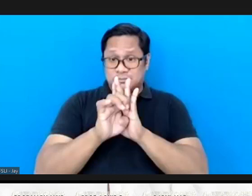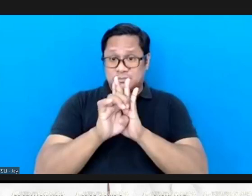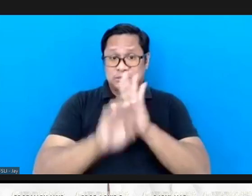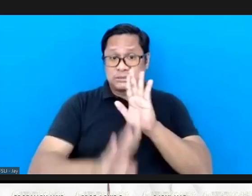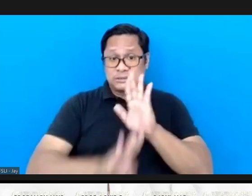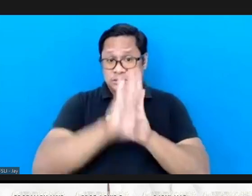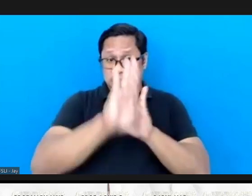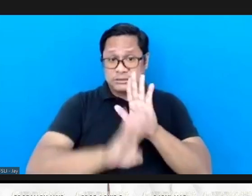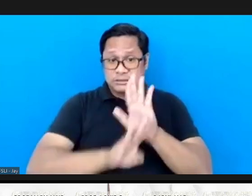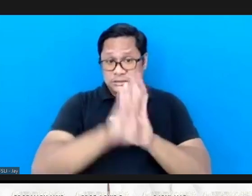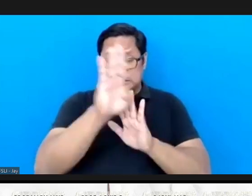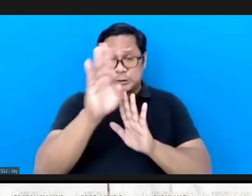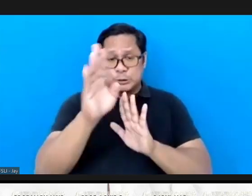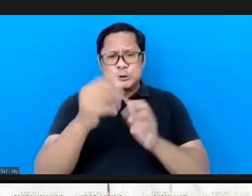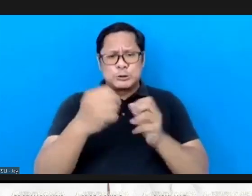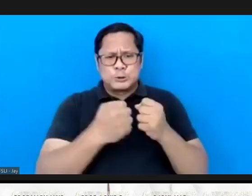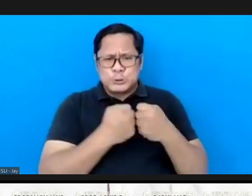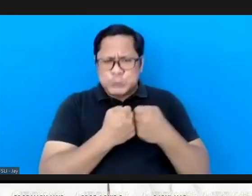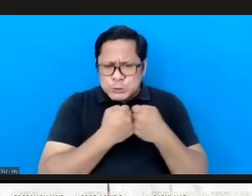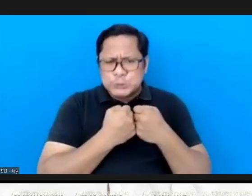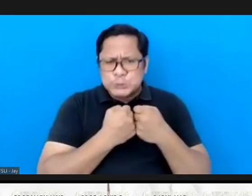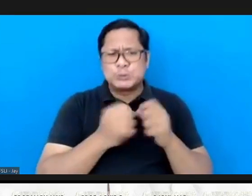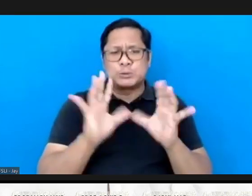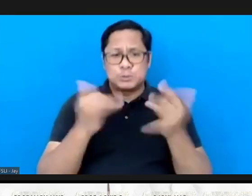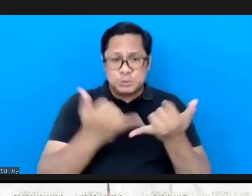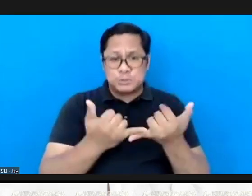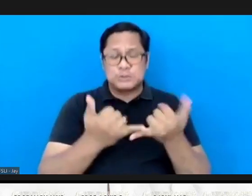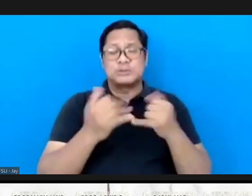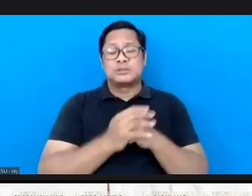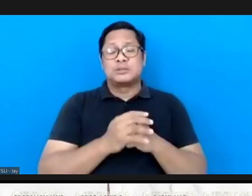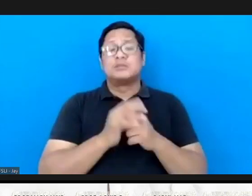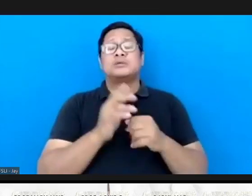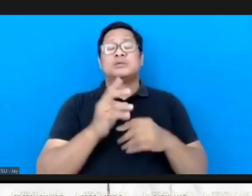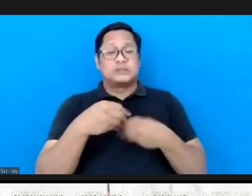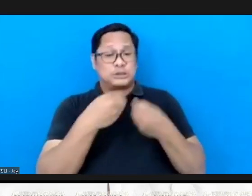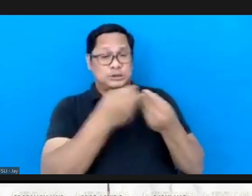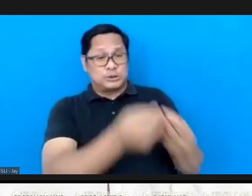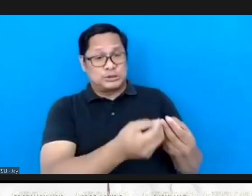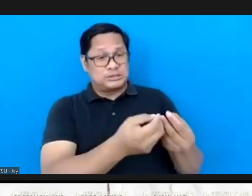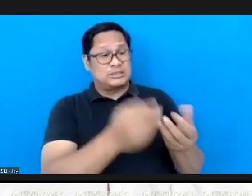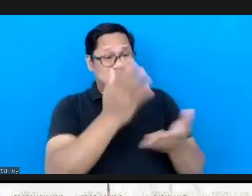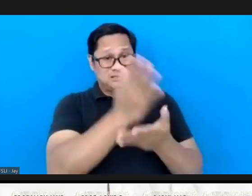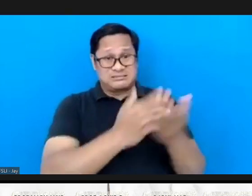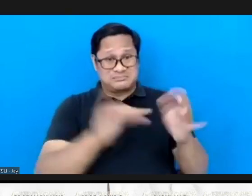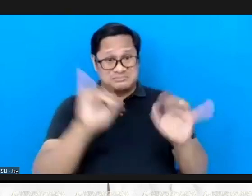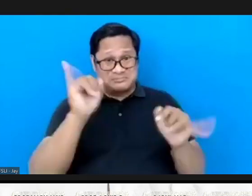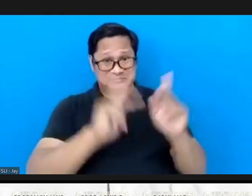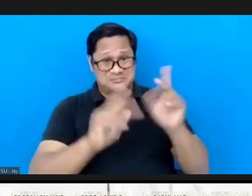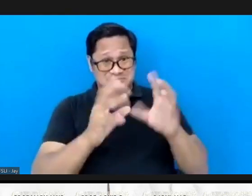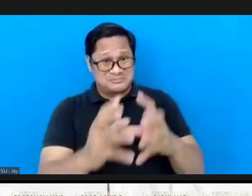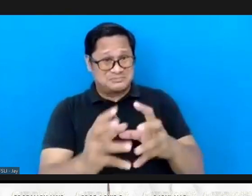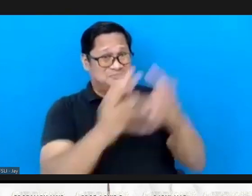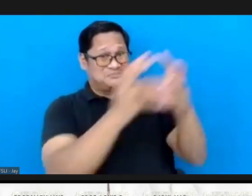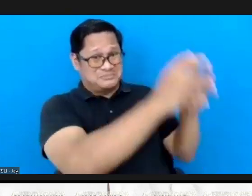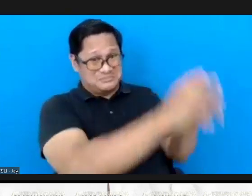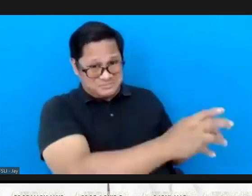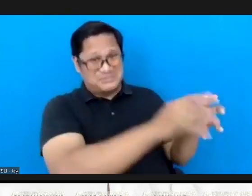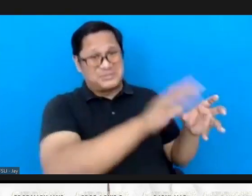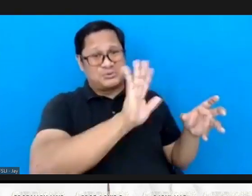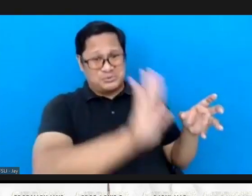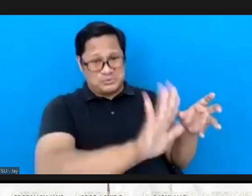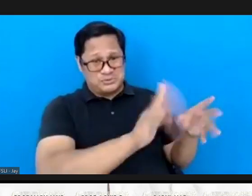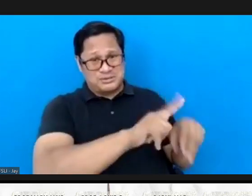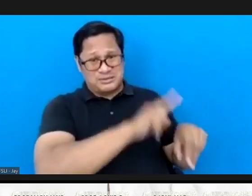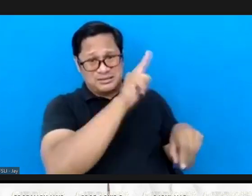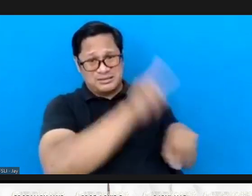development aggression by companies causing displacement of the indigenous peoples from their ancestral